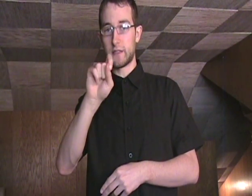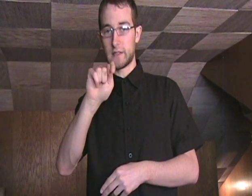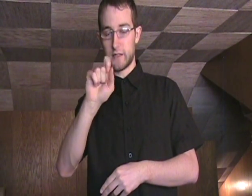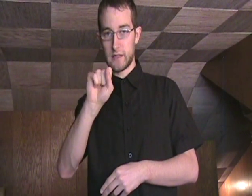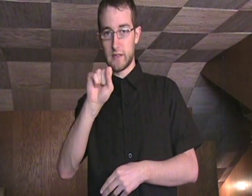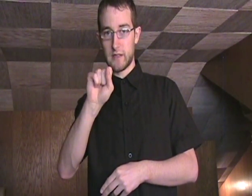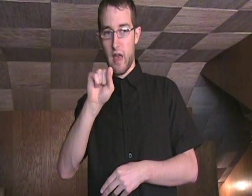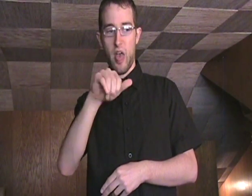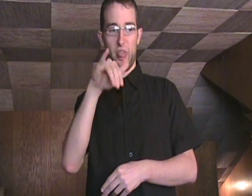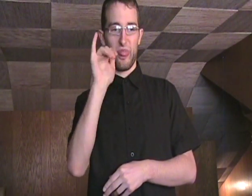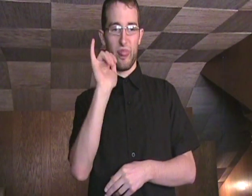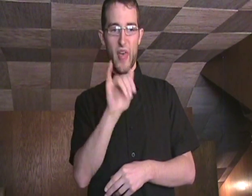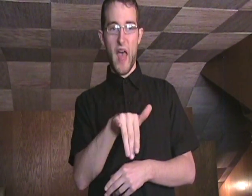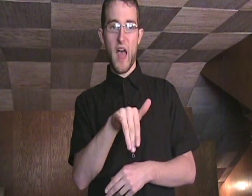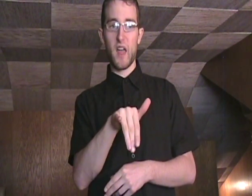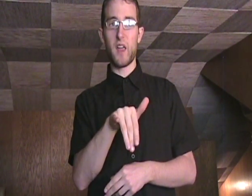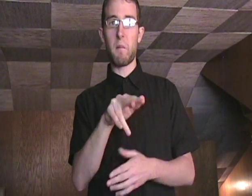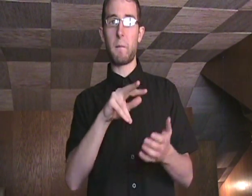They were loyal to who?